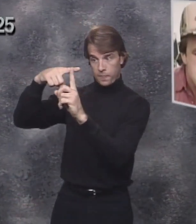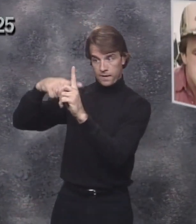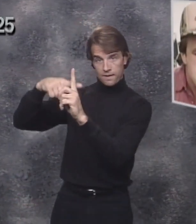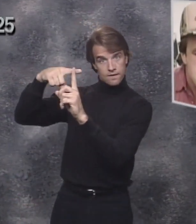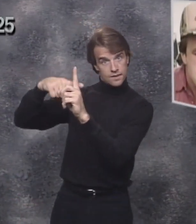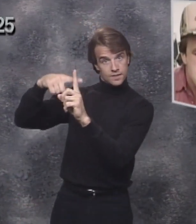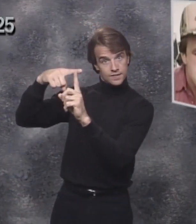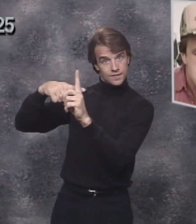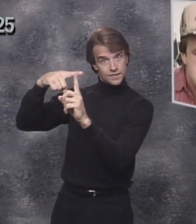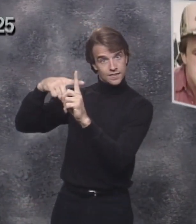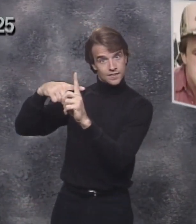Temperature.